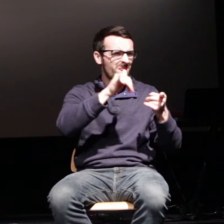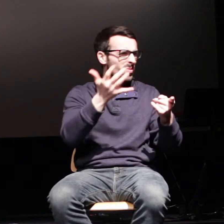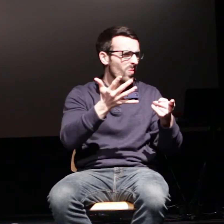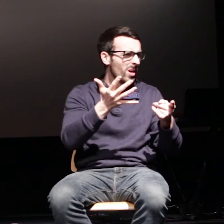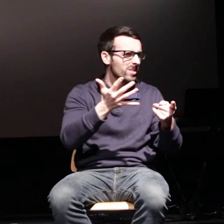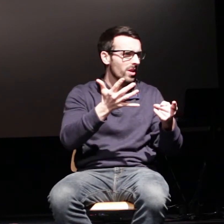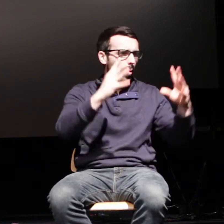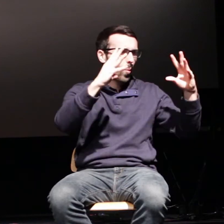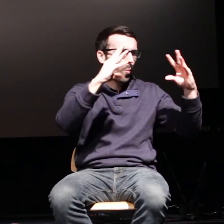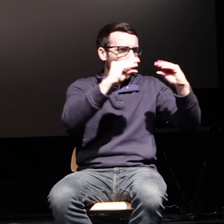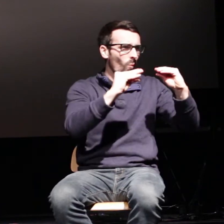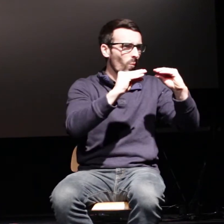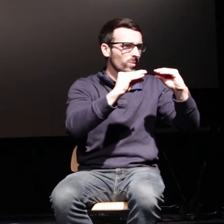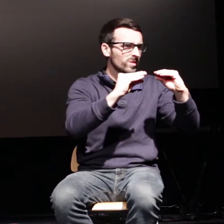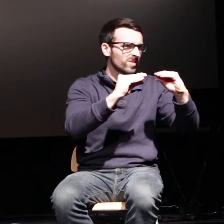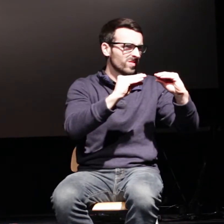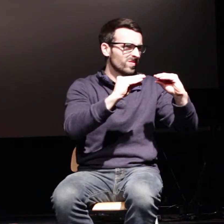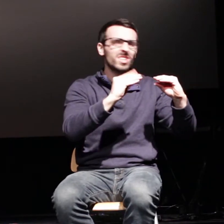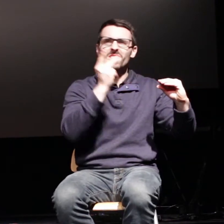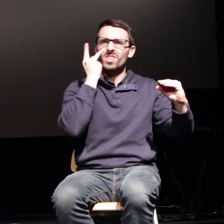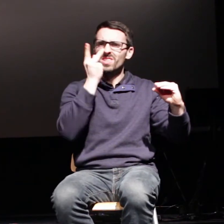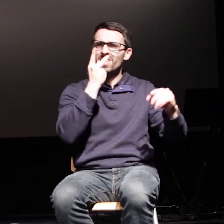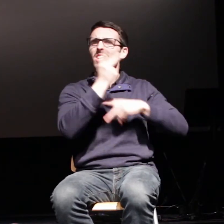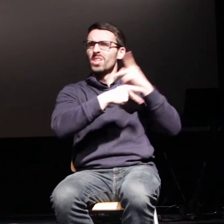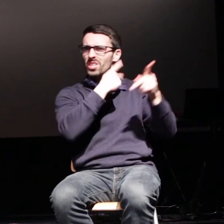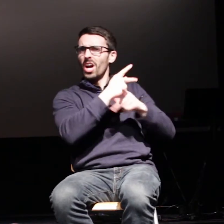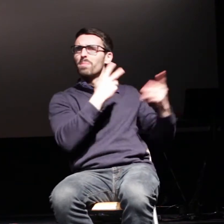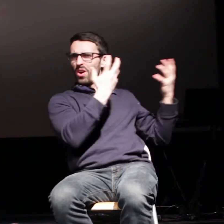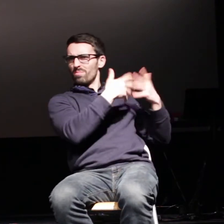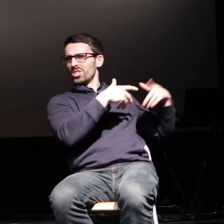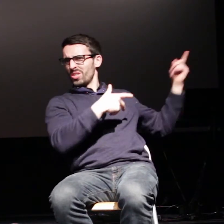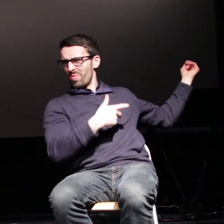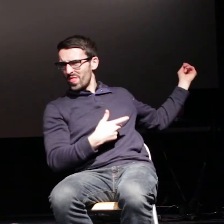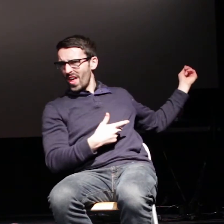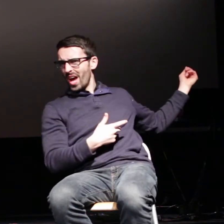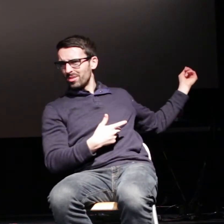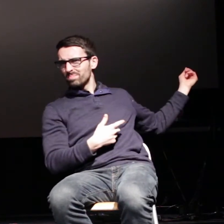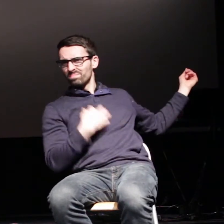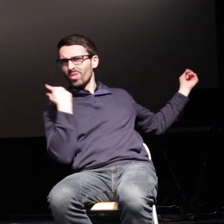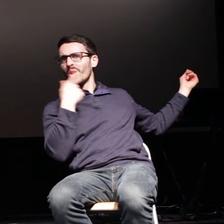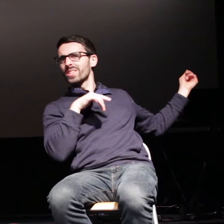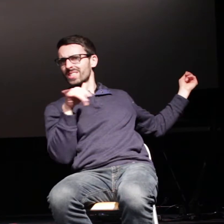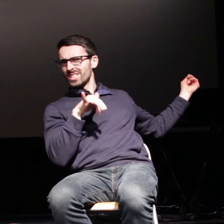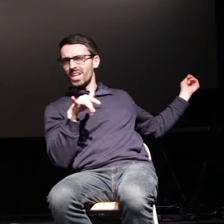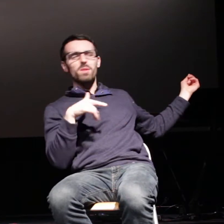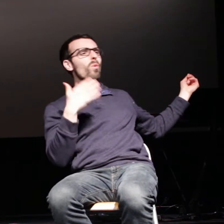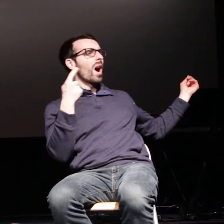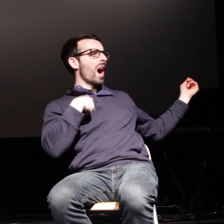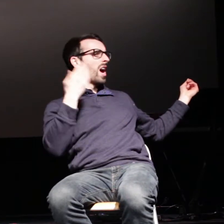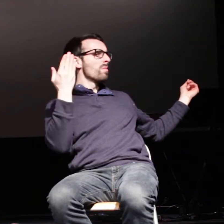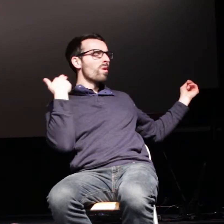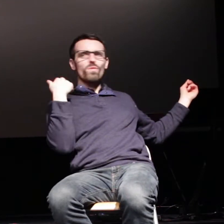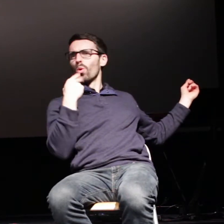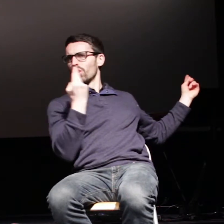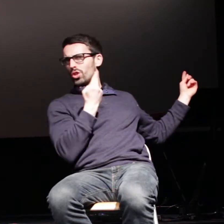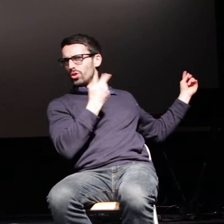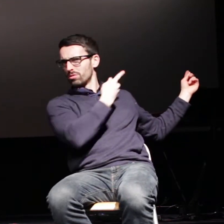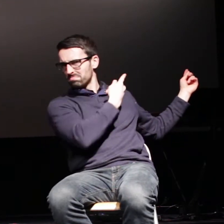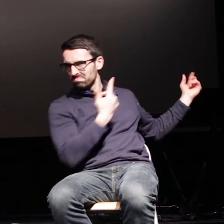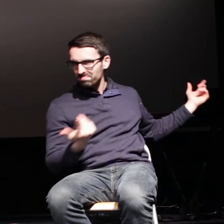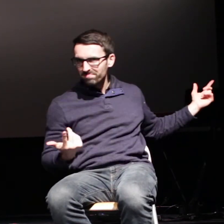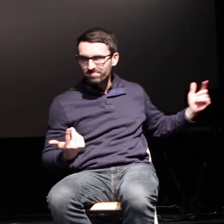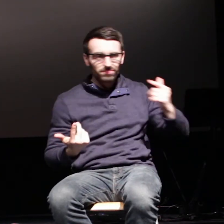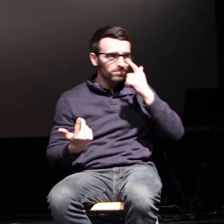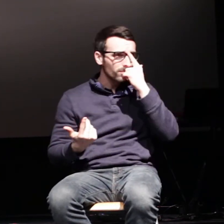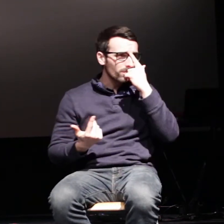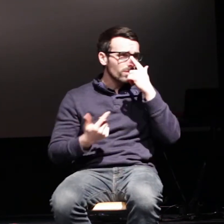So this is literally the kind of machine that I was on that looked almost exactly like the machine that I worked with and used. And so basically the